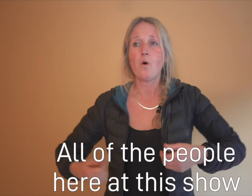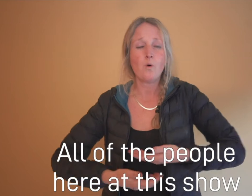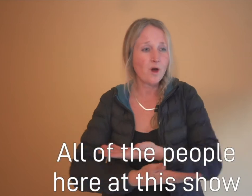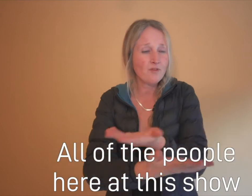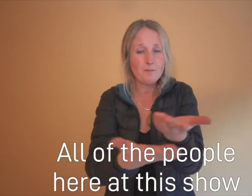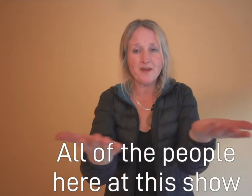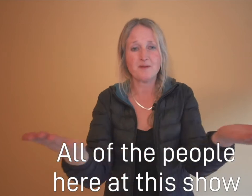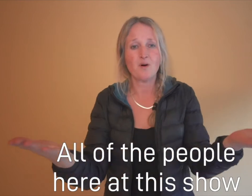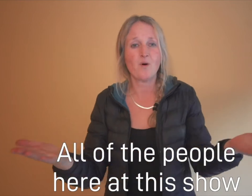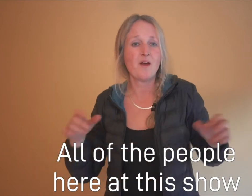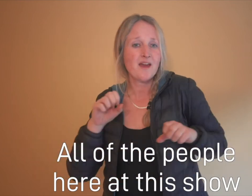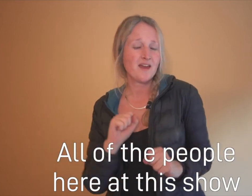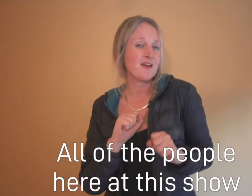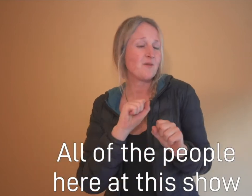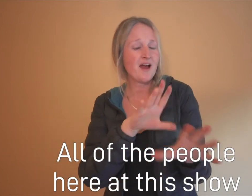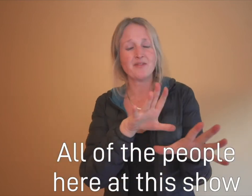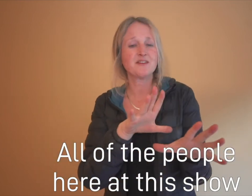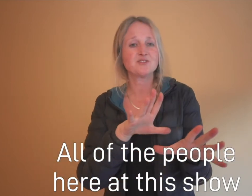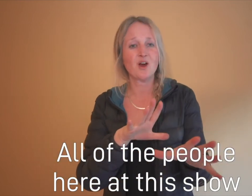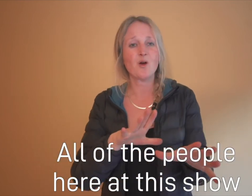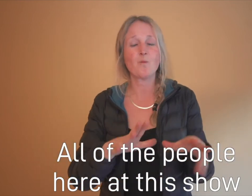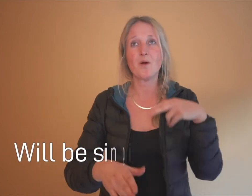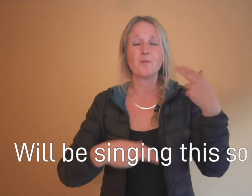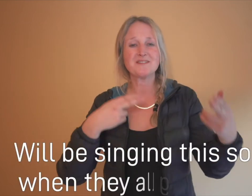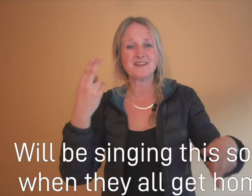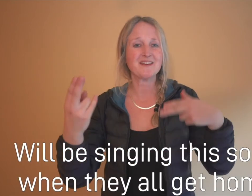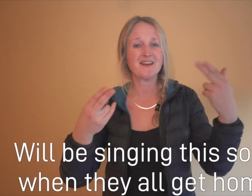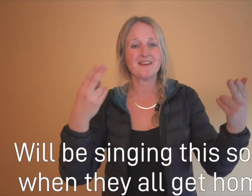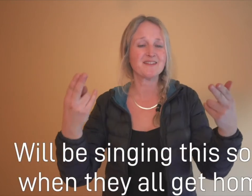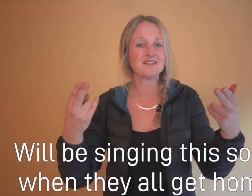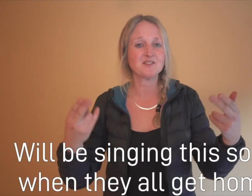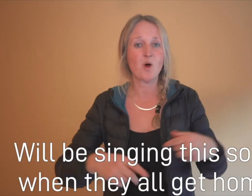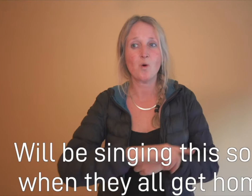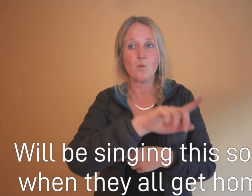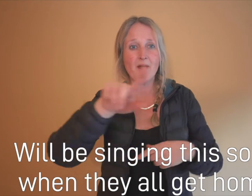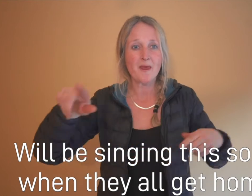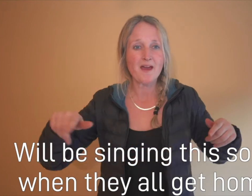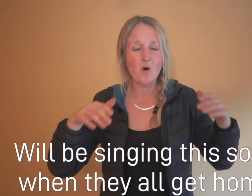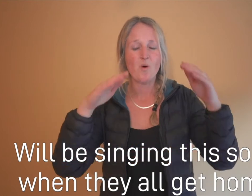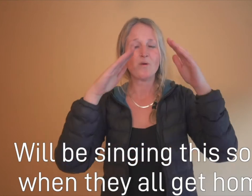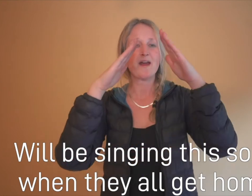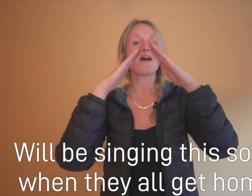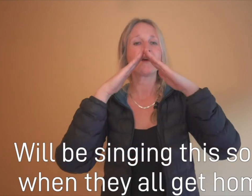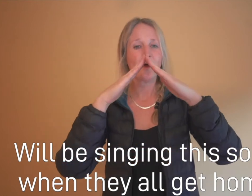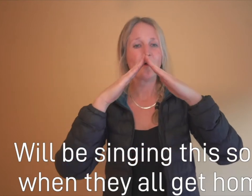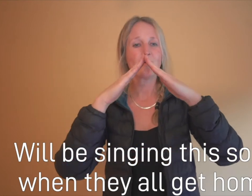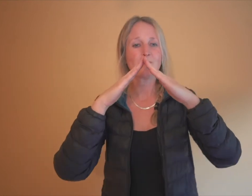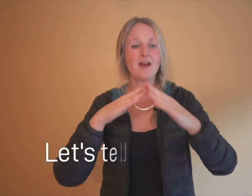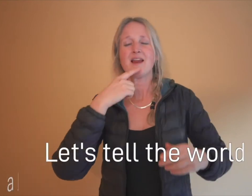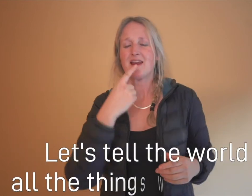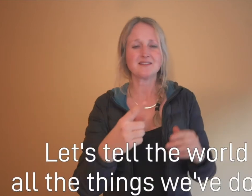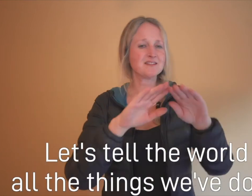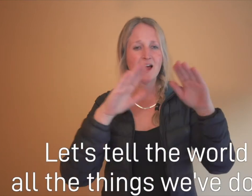alone. All of the people here at this show will be singing this song when they all get